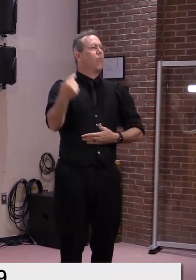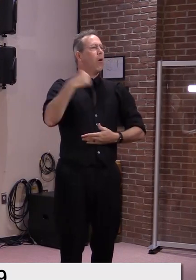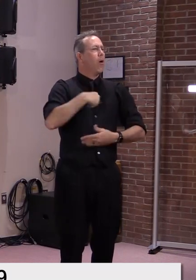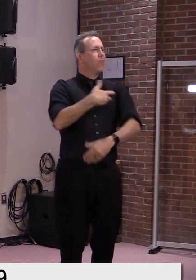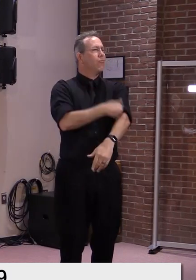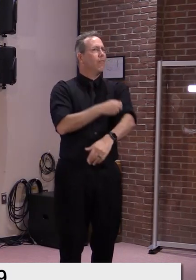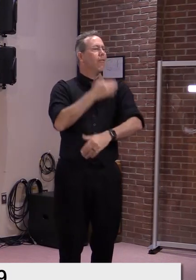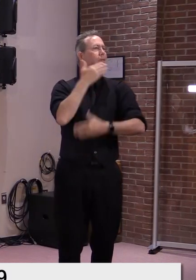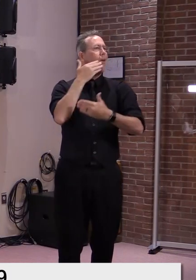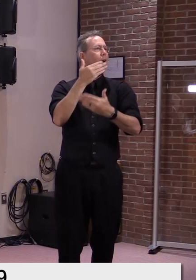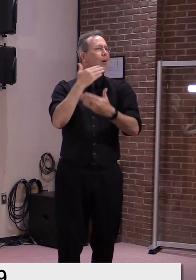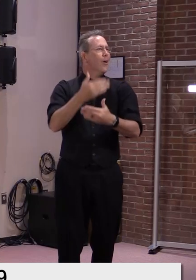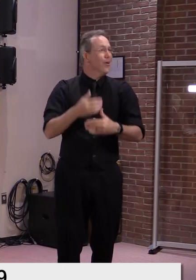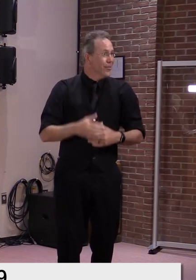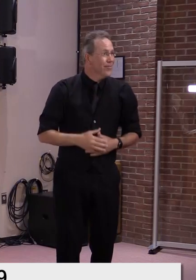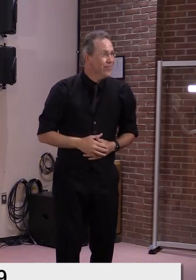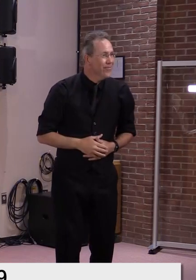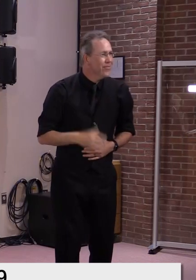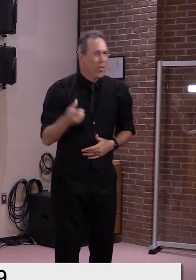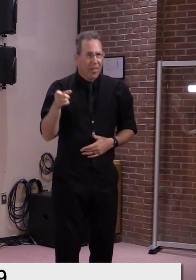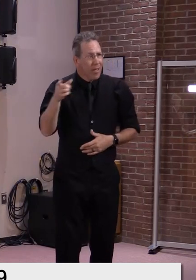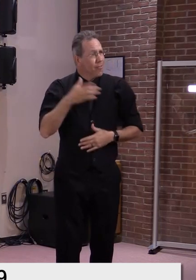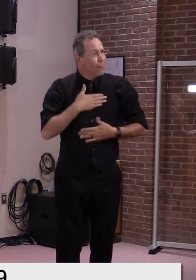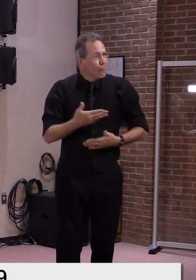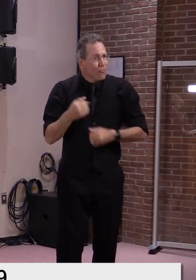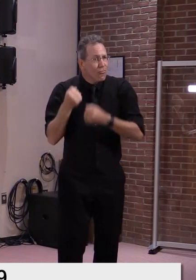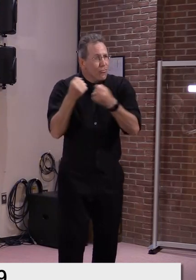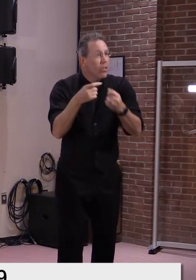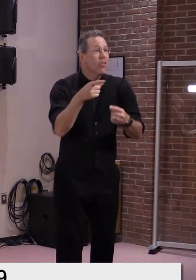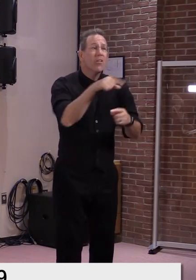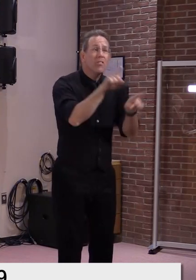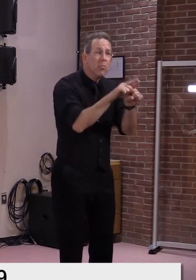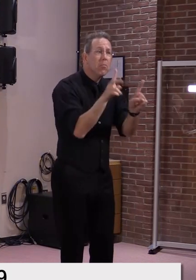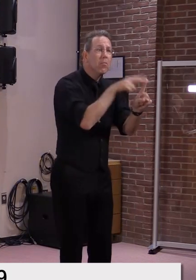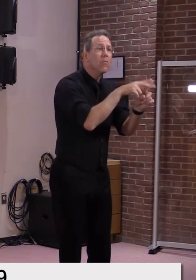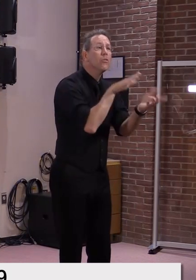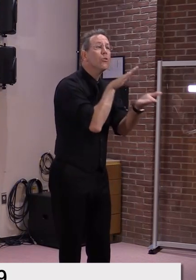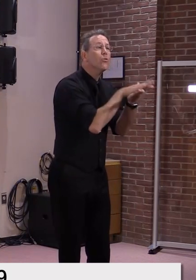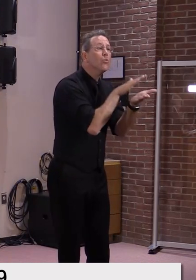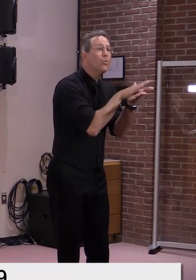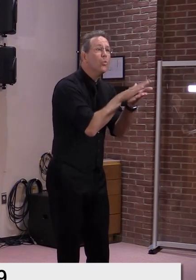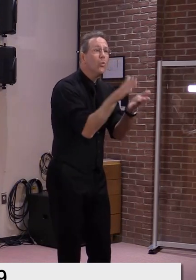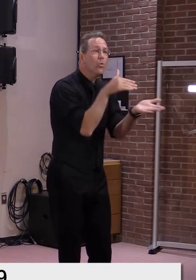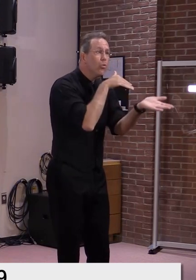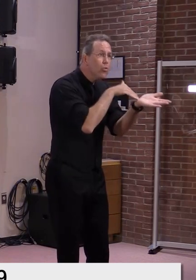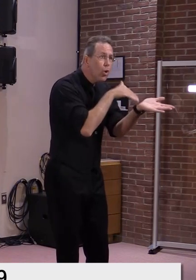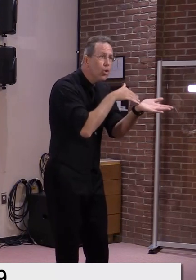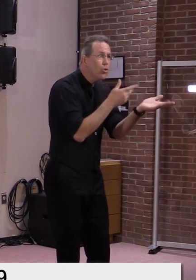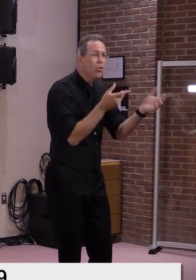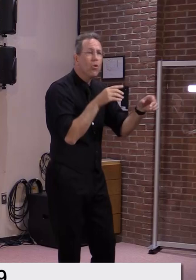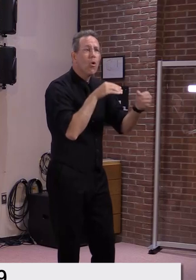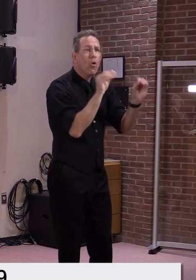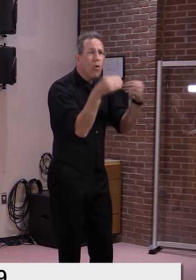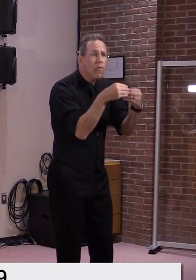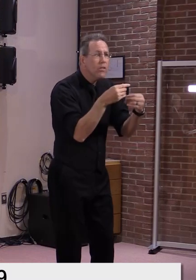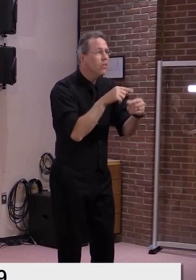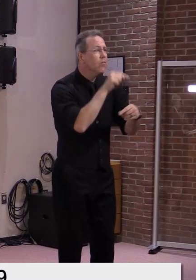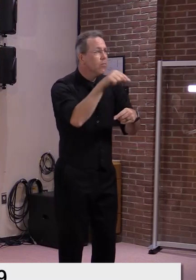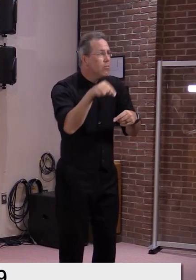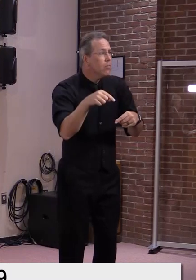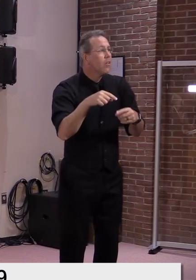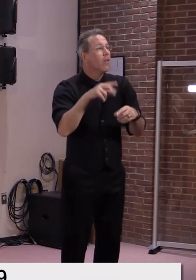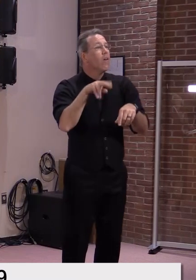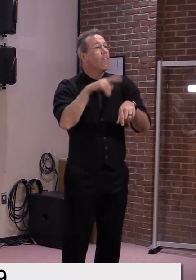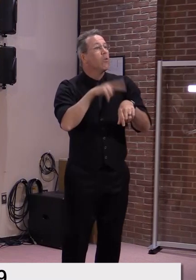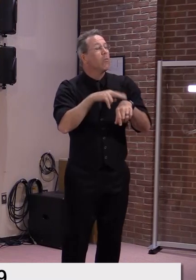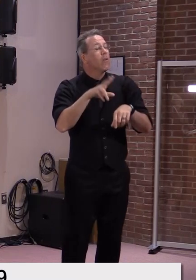healthcare providers, through the Vermont National Guard and Health Department clinics, and with our pharmacy partners providing